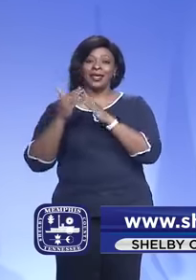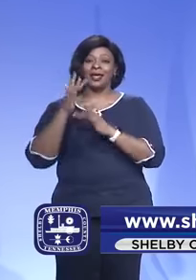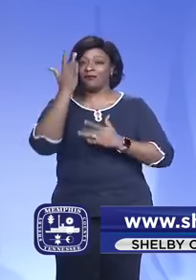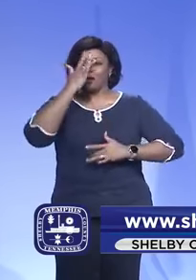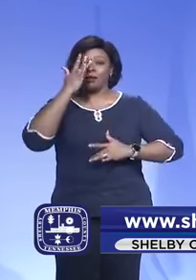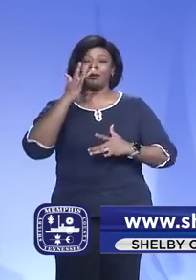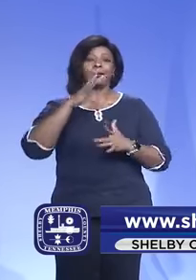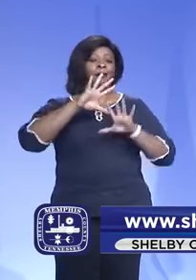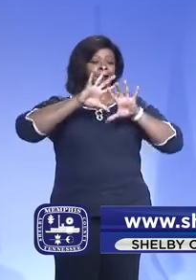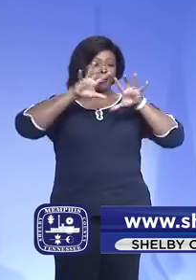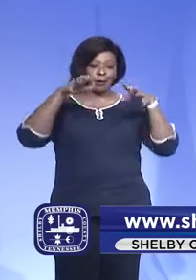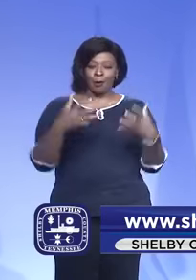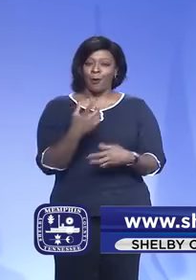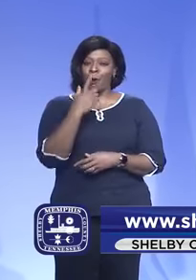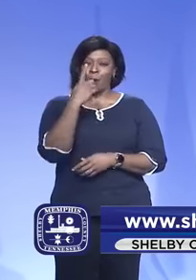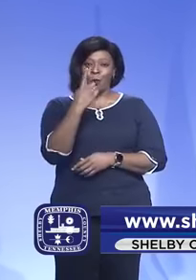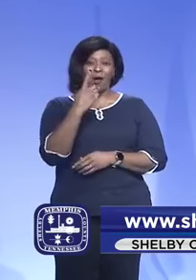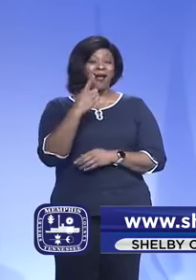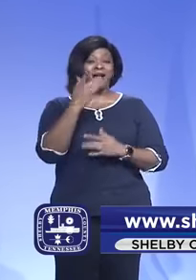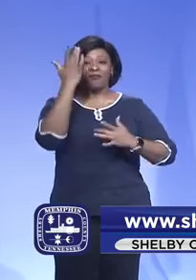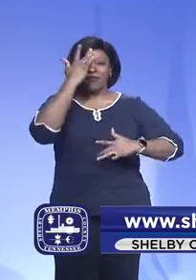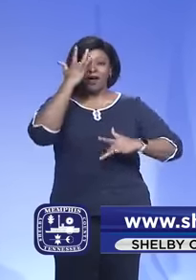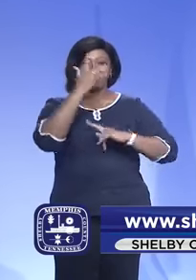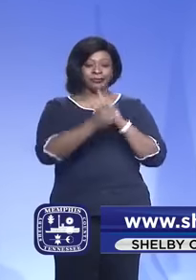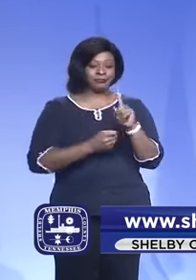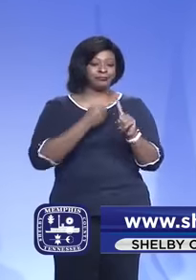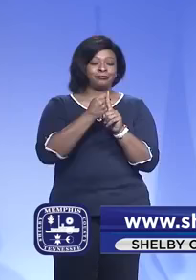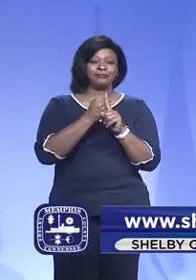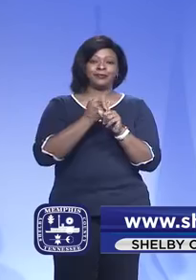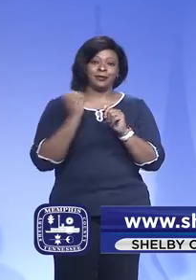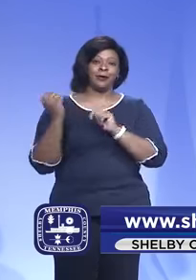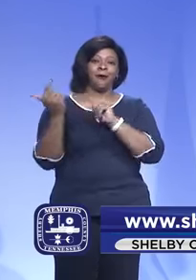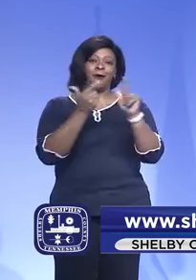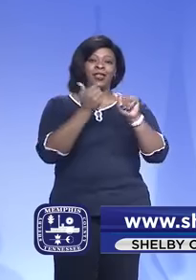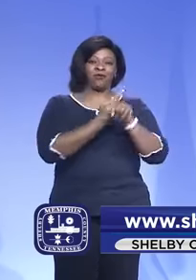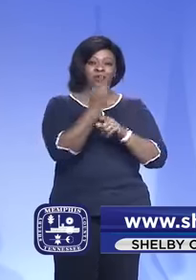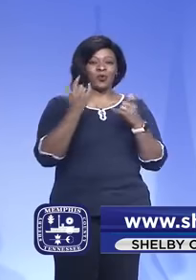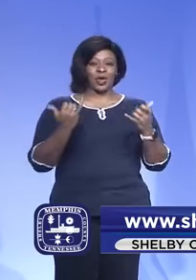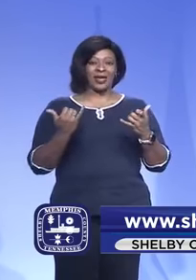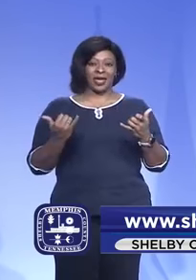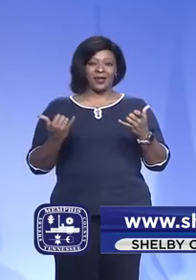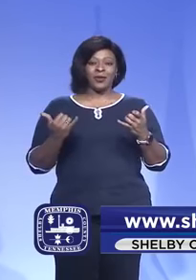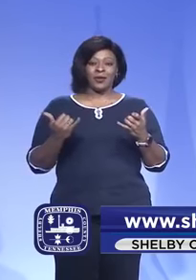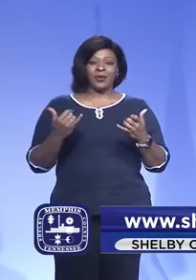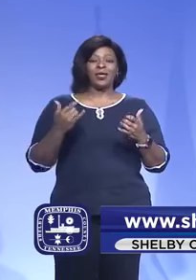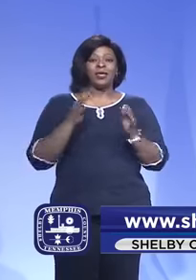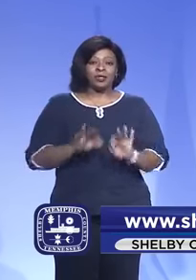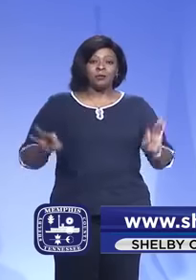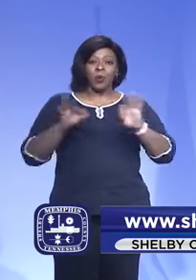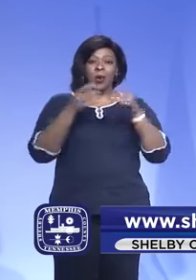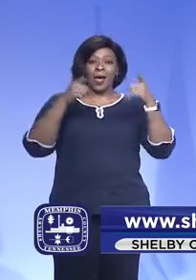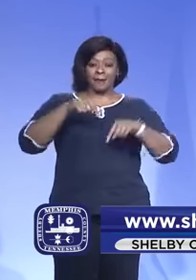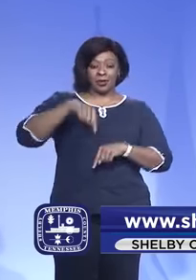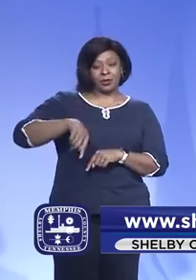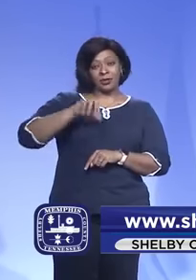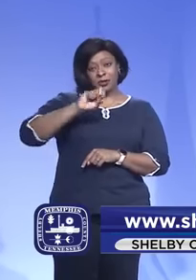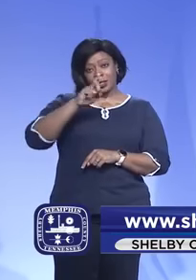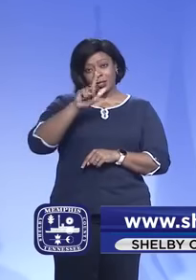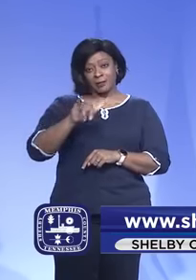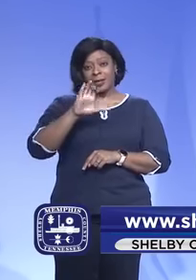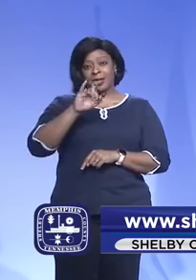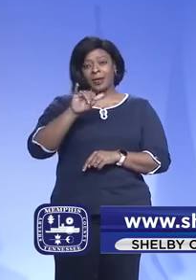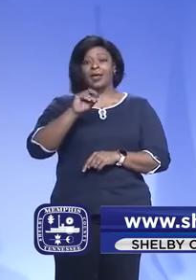just one virus that we're all confronting right now. And it's important what happens in Shelby County and our